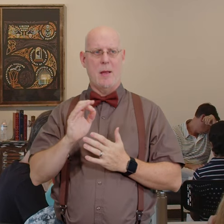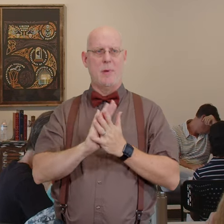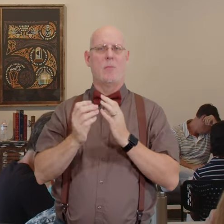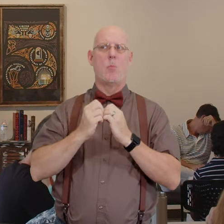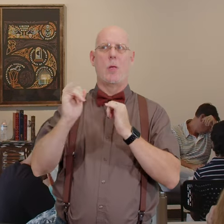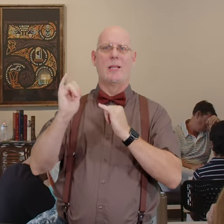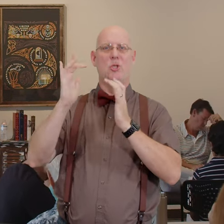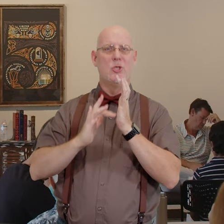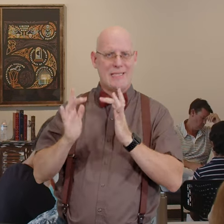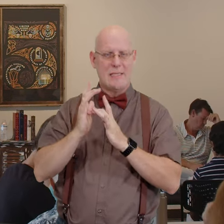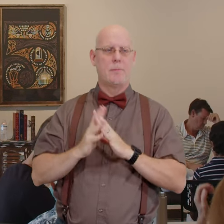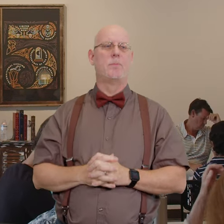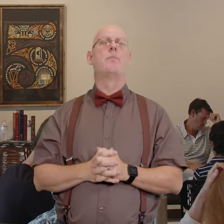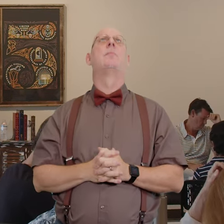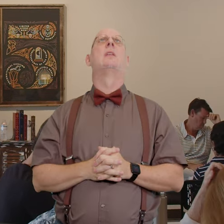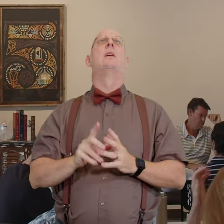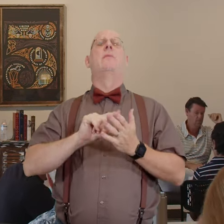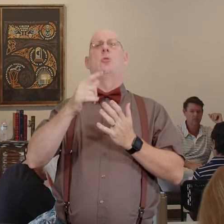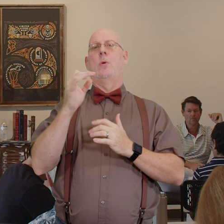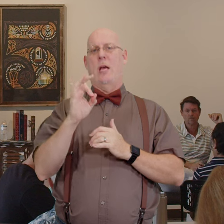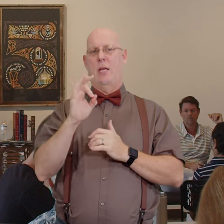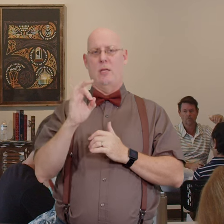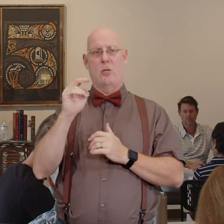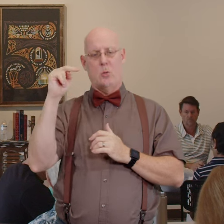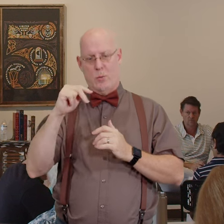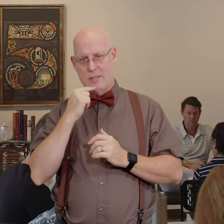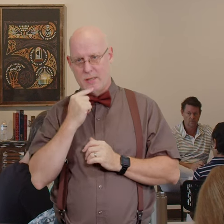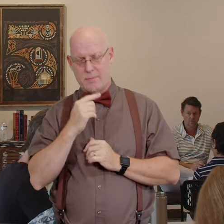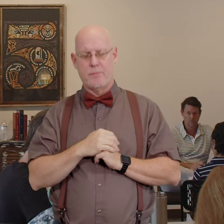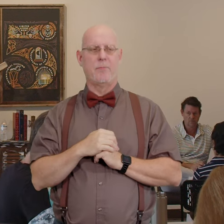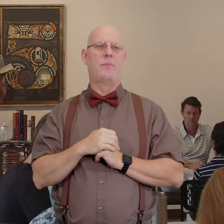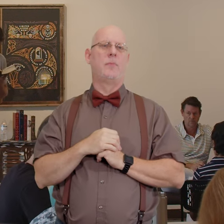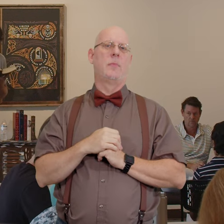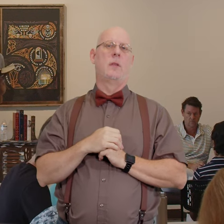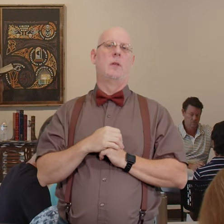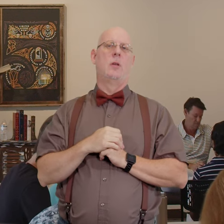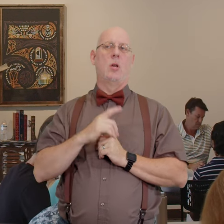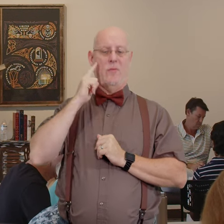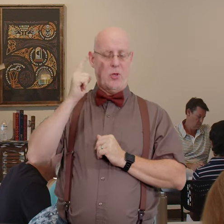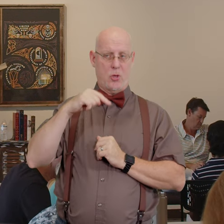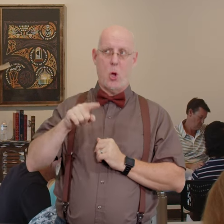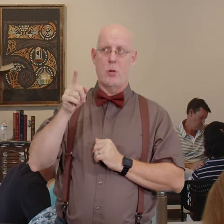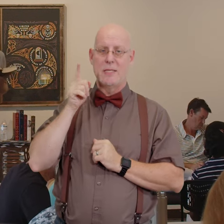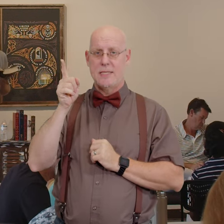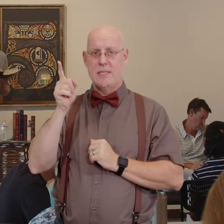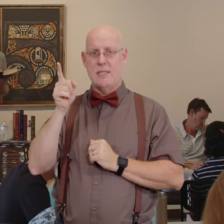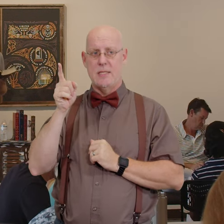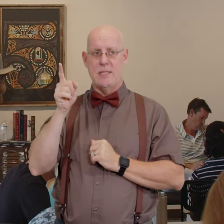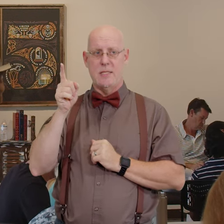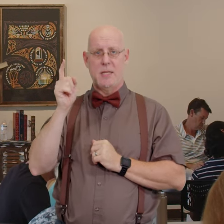is becoming more like Jesus. And we see this, verse number 29. Look what it says here. For those whom